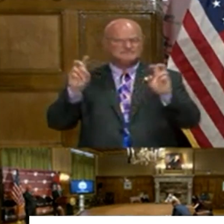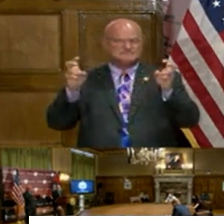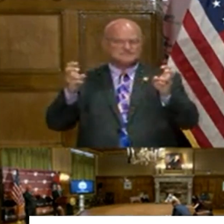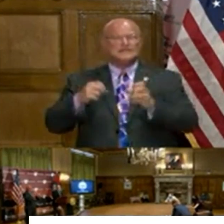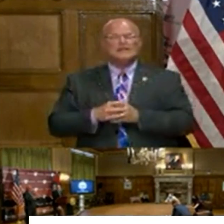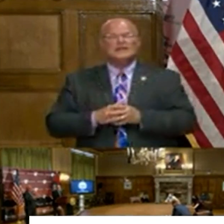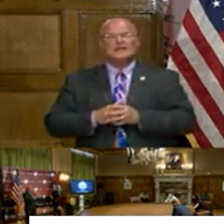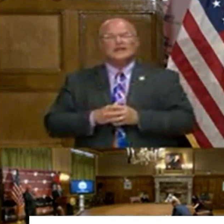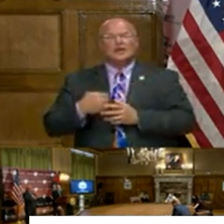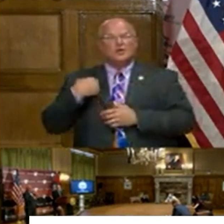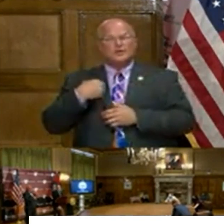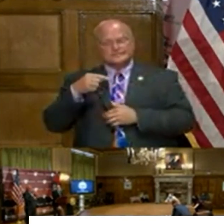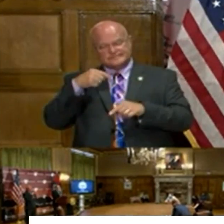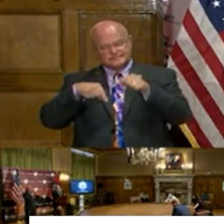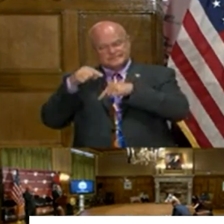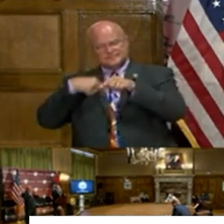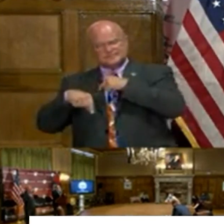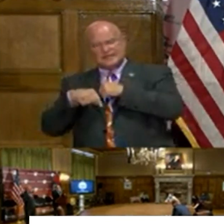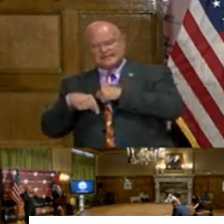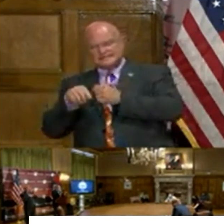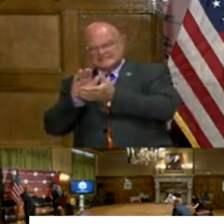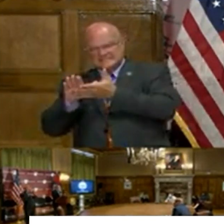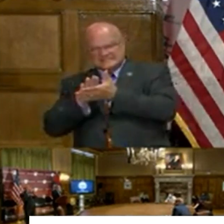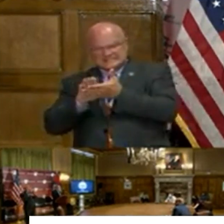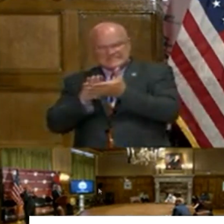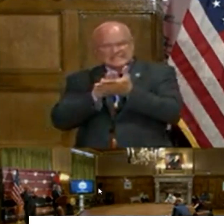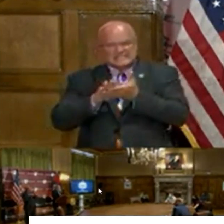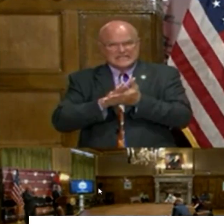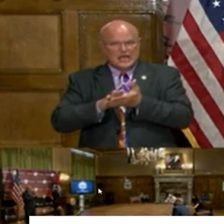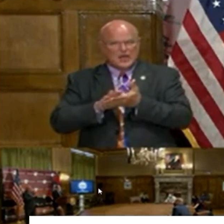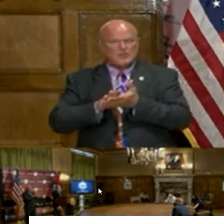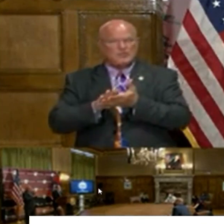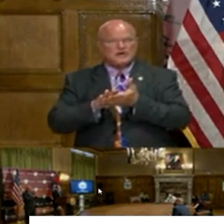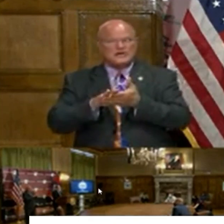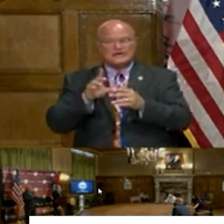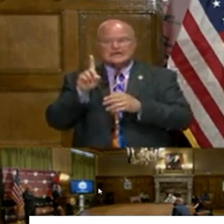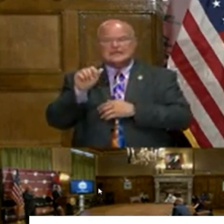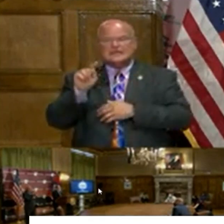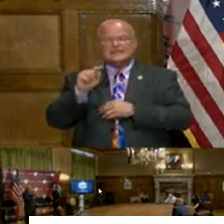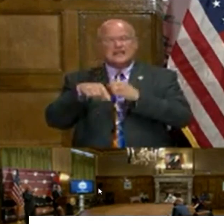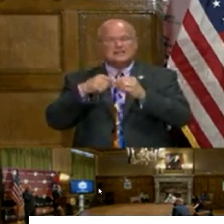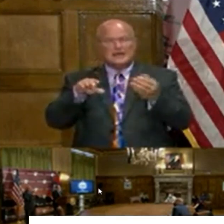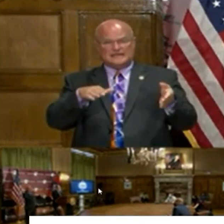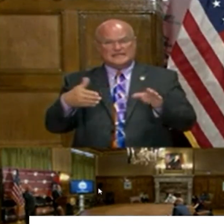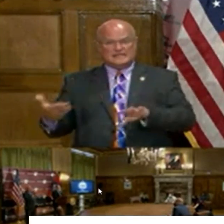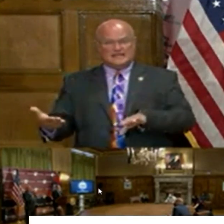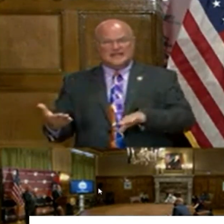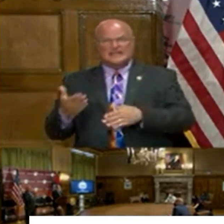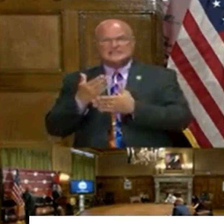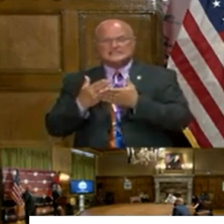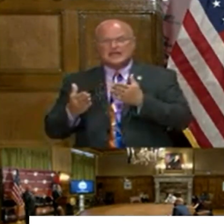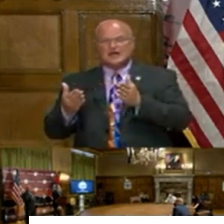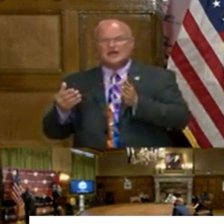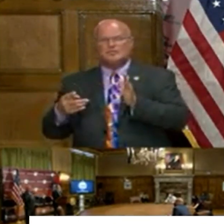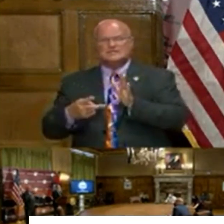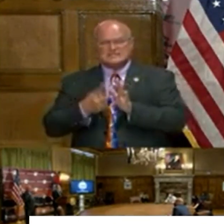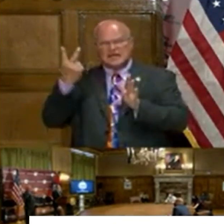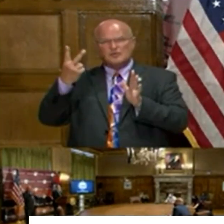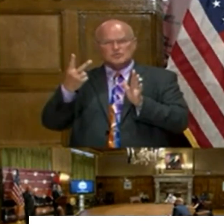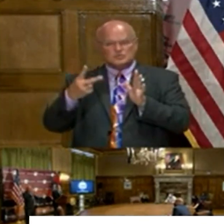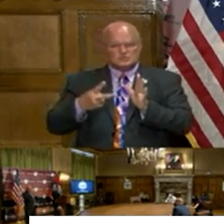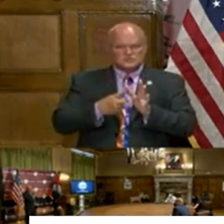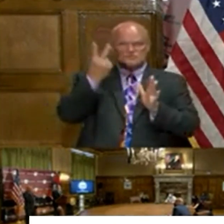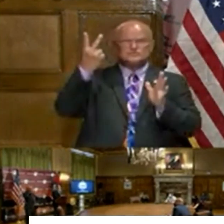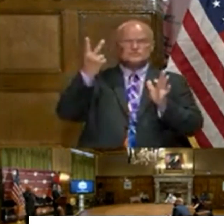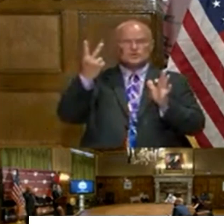that, we went back and we, quote, cleaned up, end quote, the data a little bit. So there were some redundancies in some patients that were being